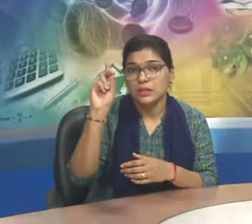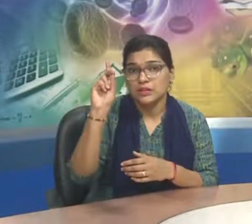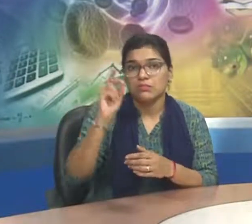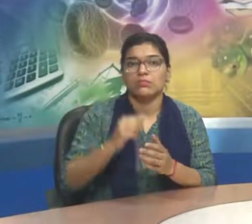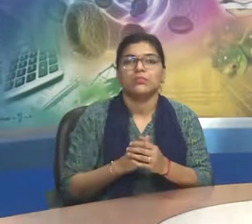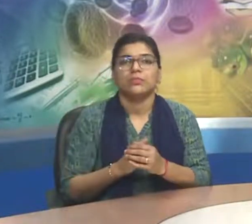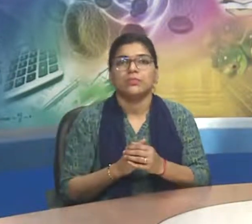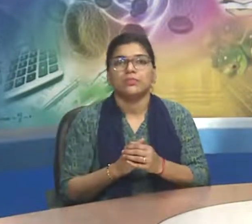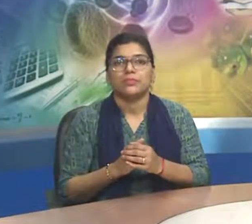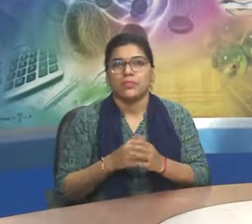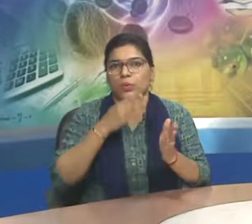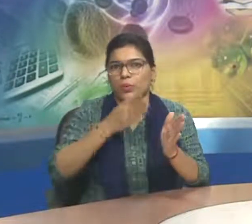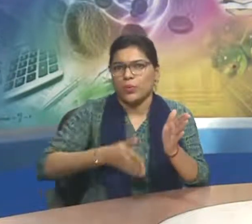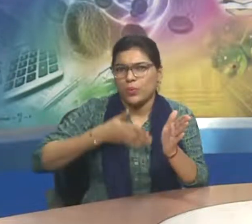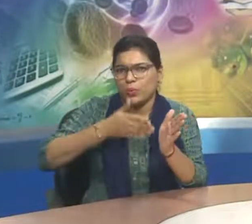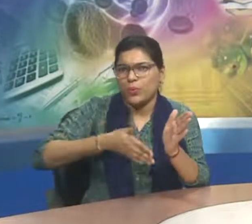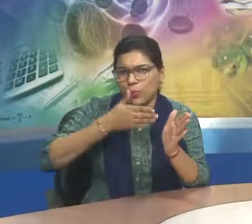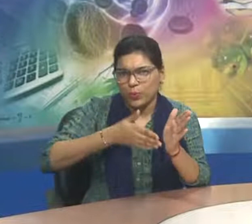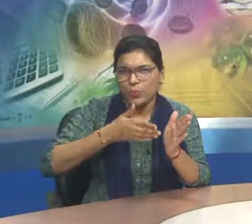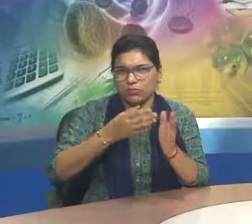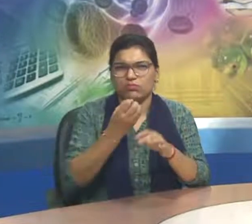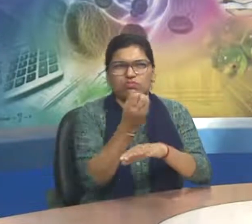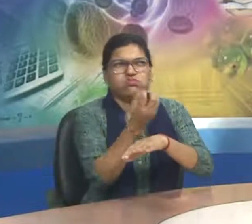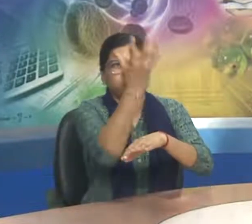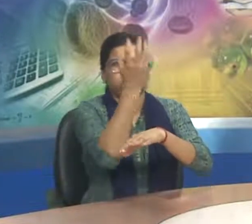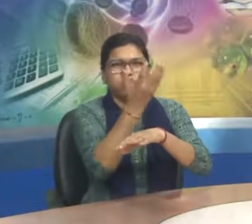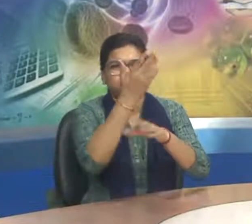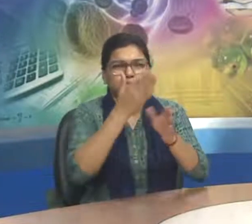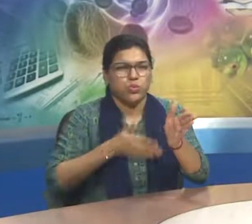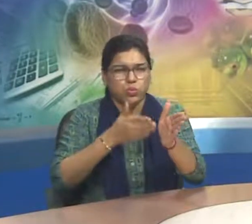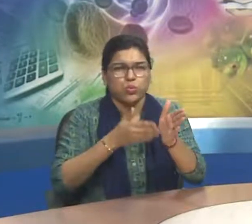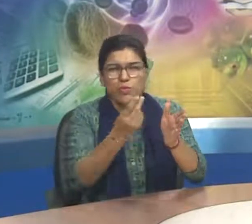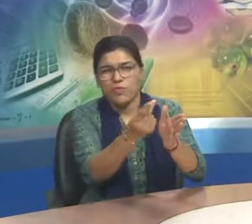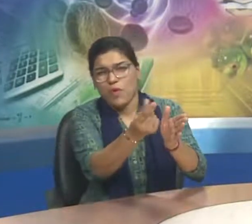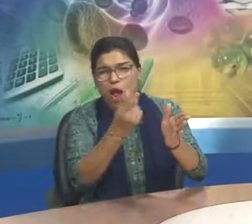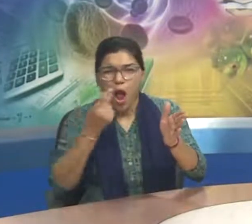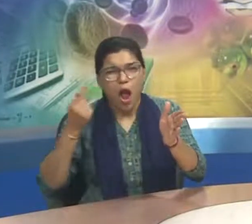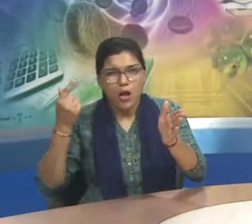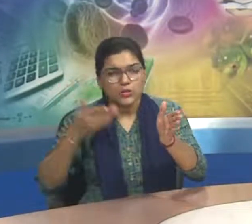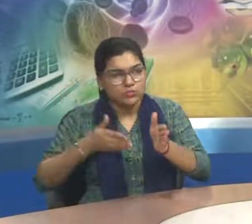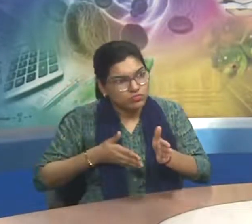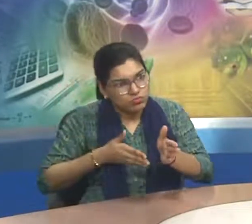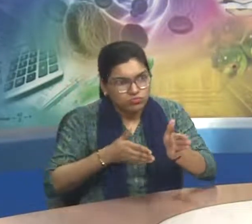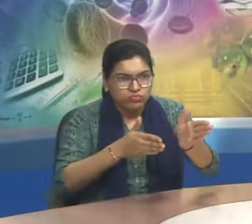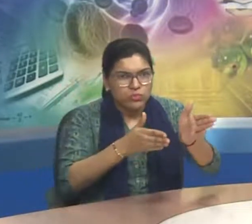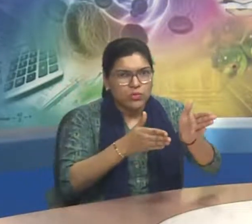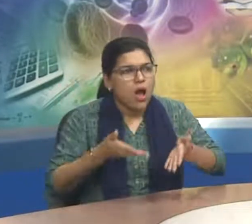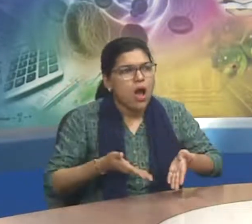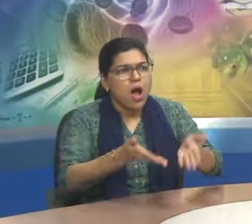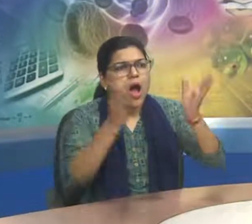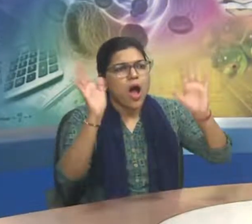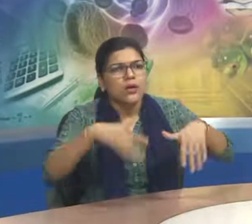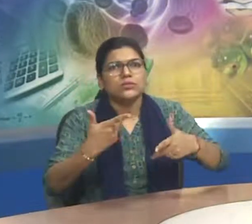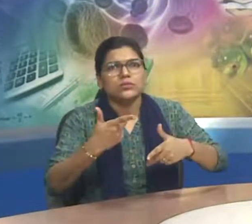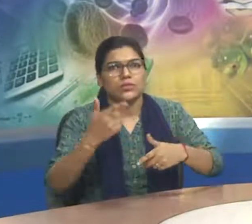and the second use of coal is that we use it for running different locomotives